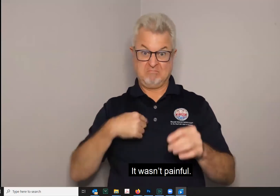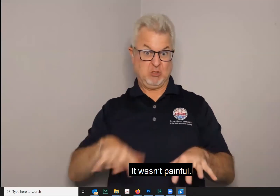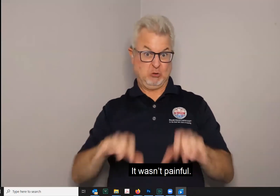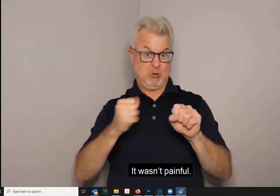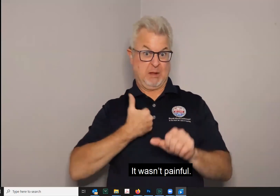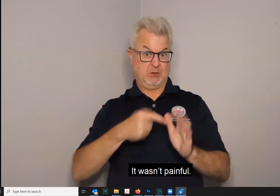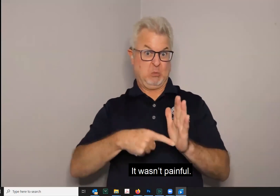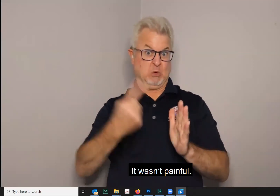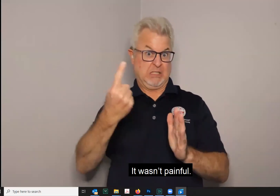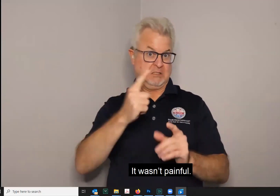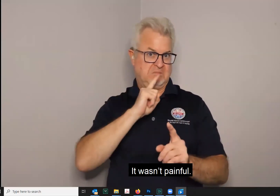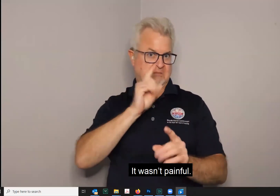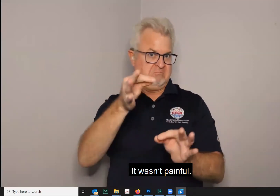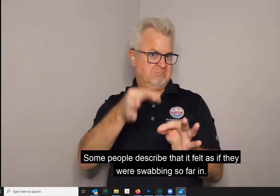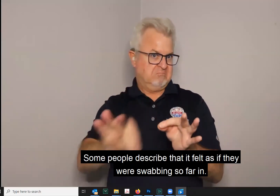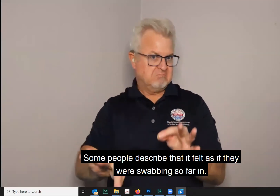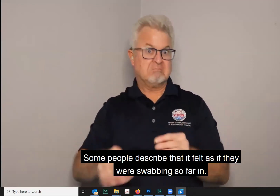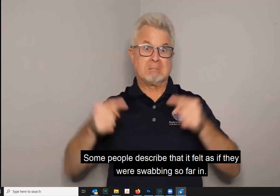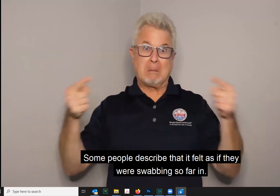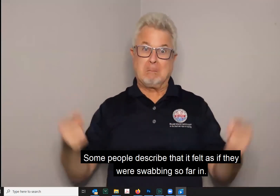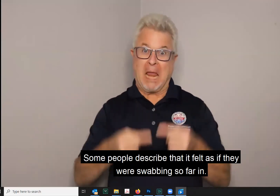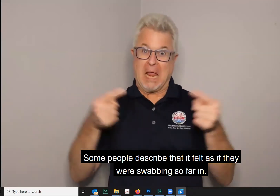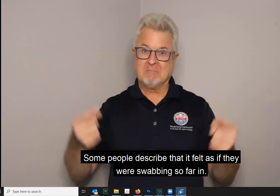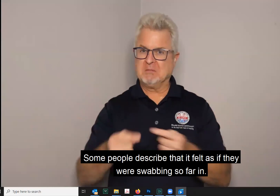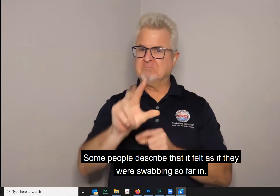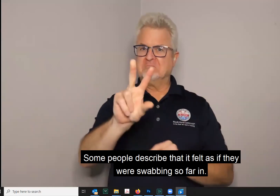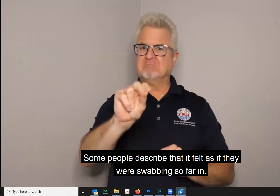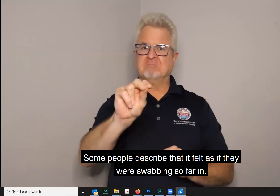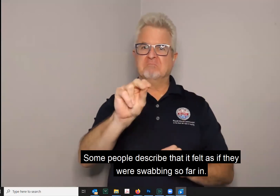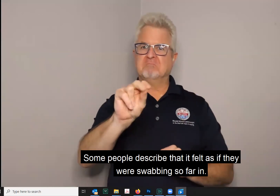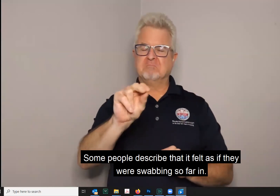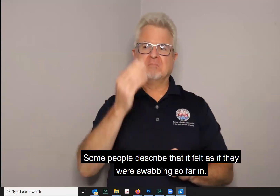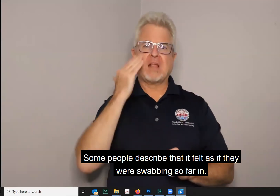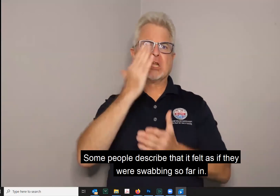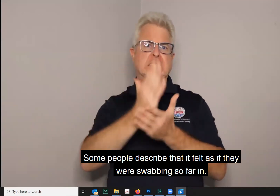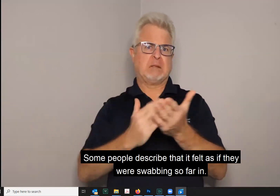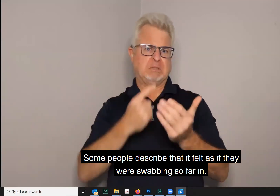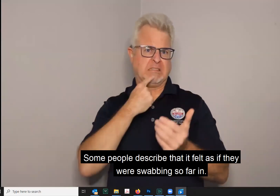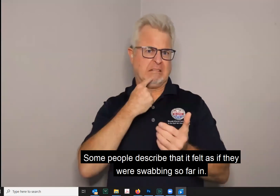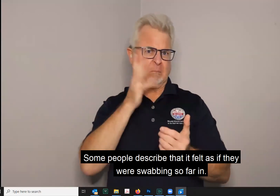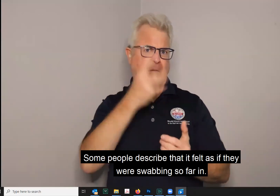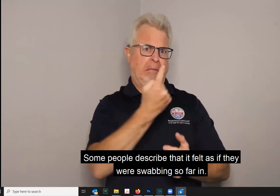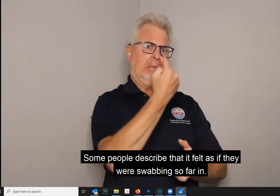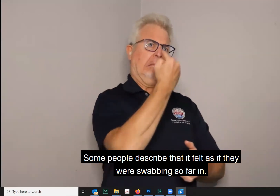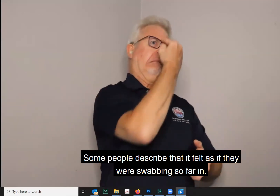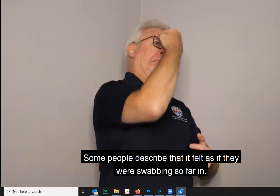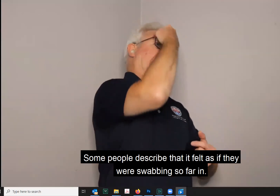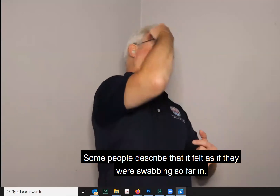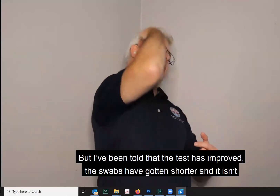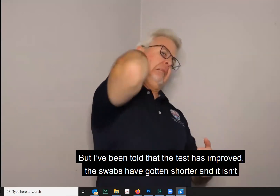The process is quite simple. I have done it once myself. It wasn't painful. Some people described that it felt as